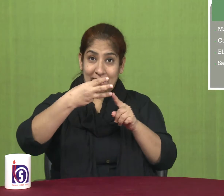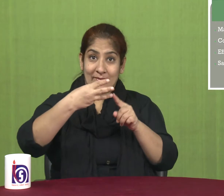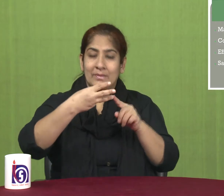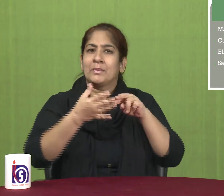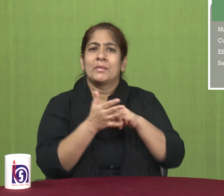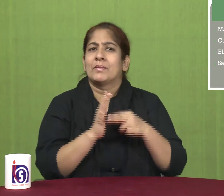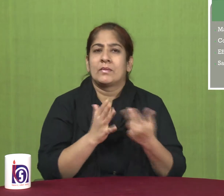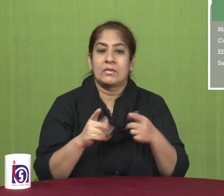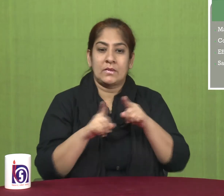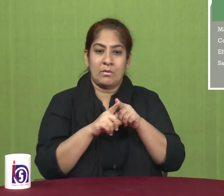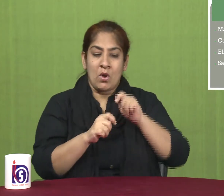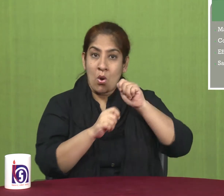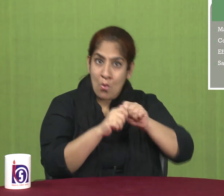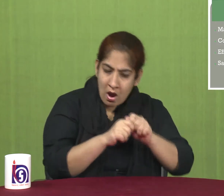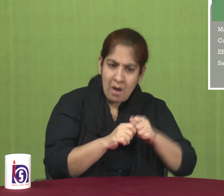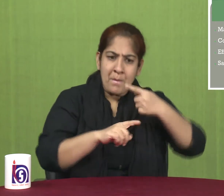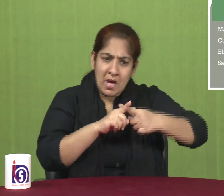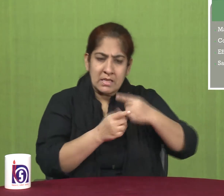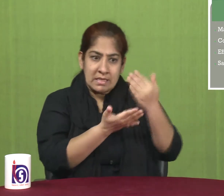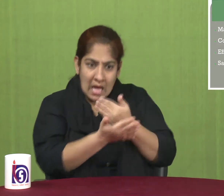The third important feature is